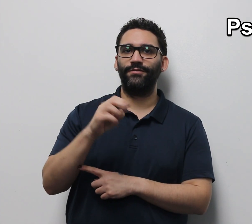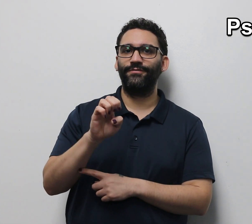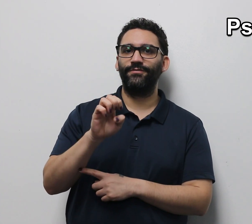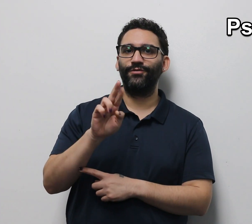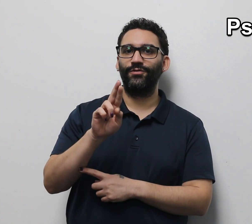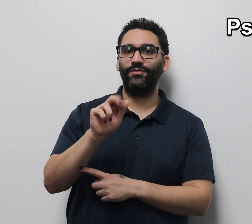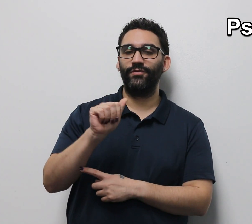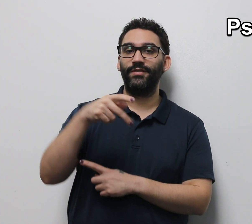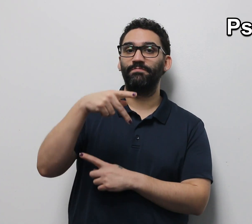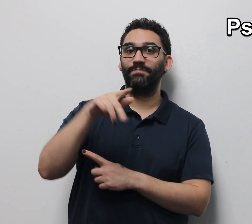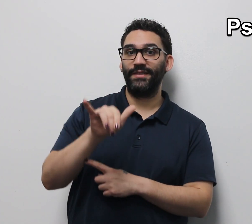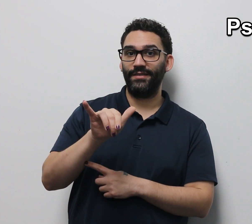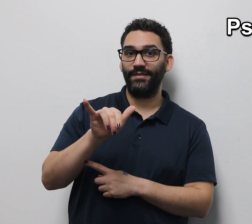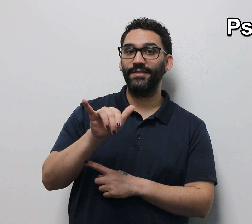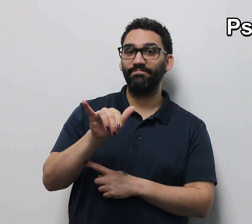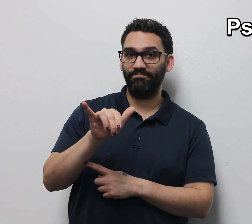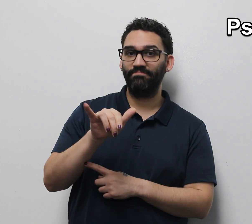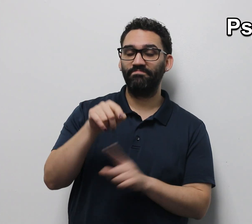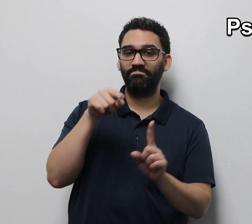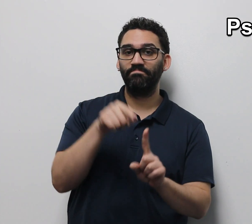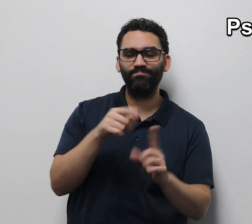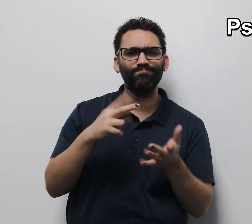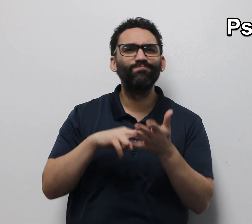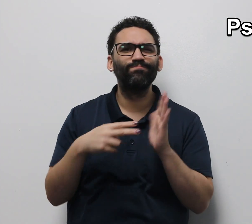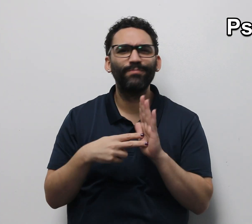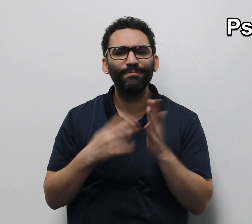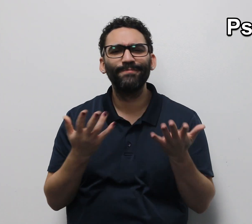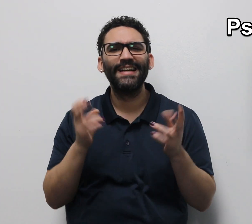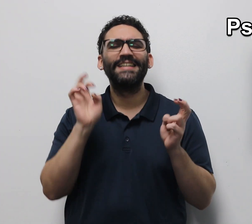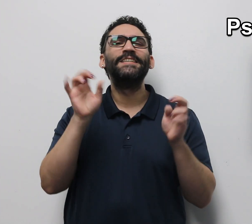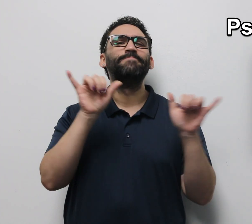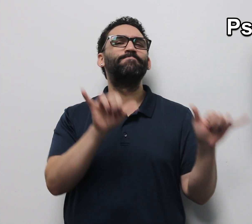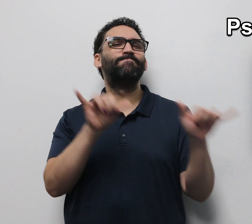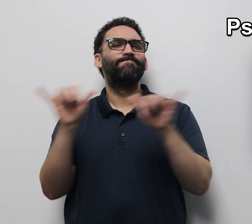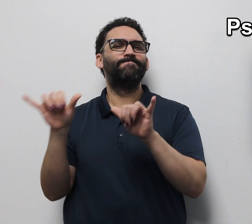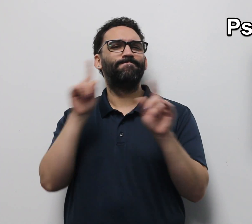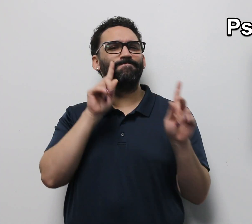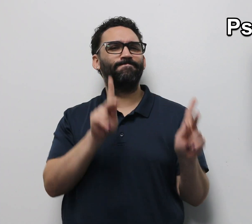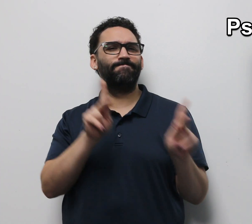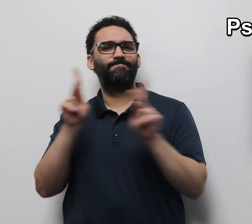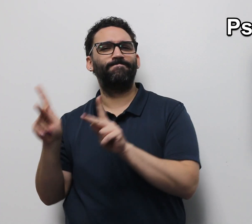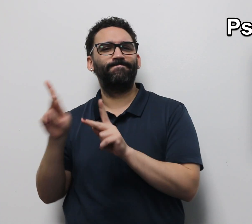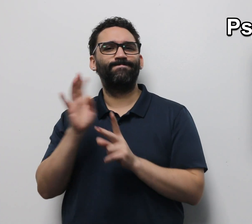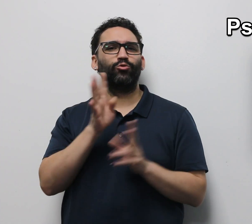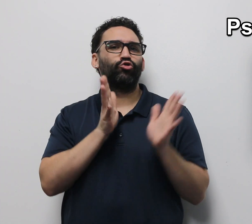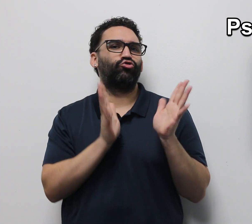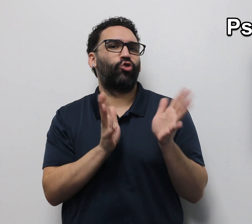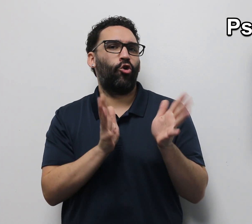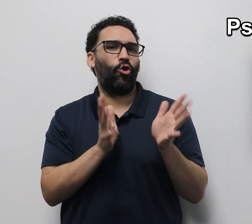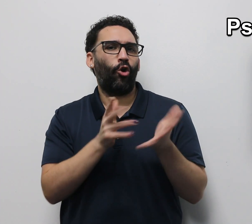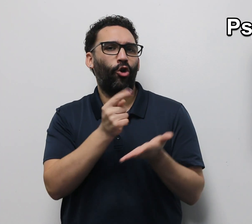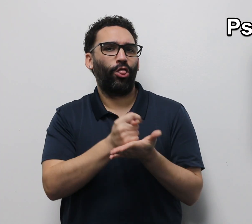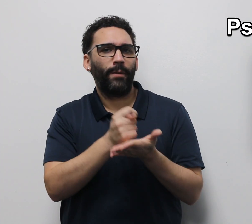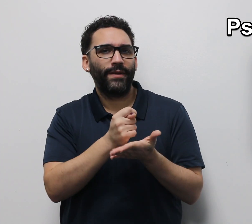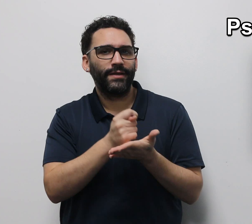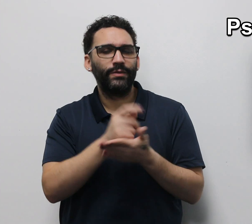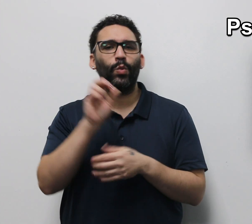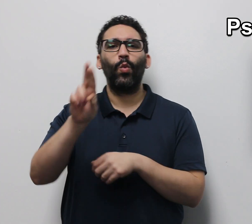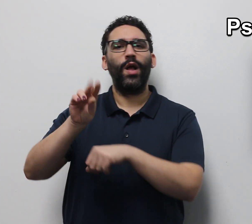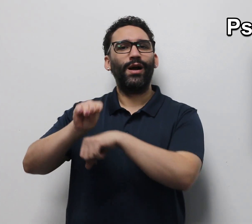The next kind of treatment we're going to talk about is psychotherapy, which is almost the same as talking with a therapist or with a counselor and